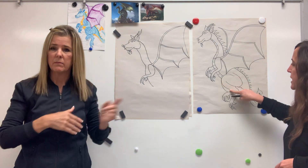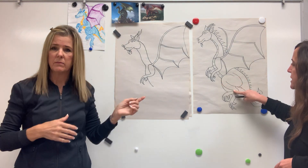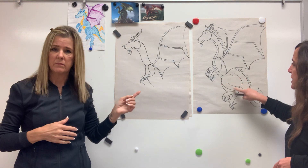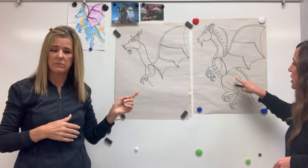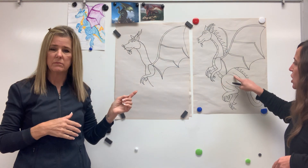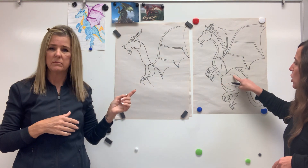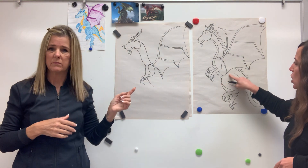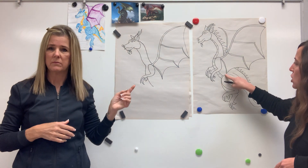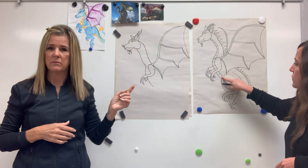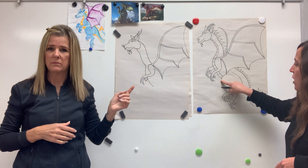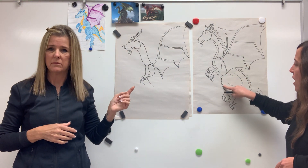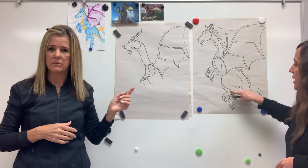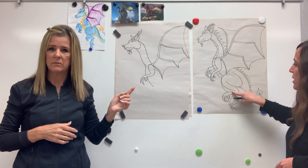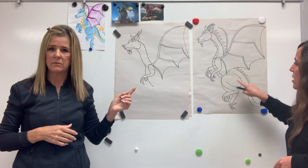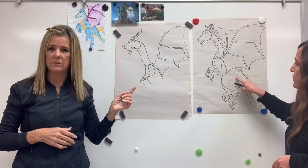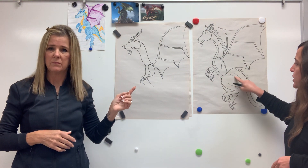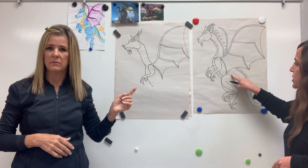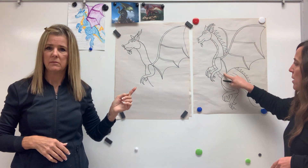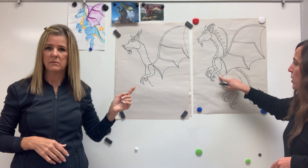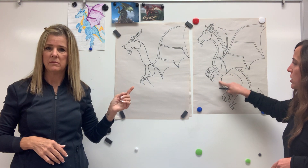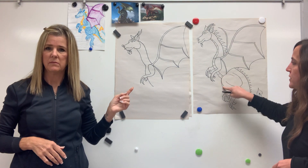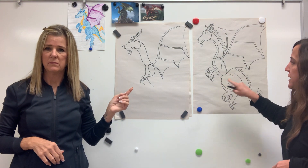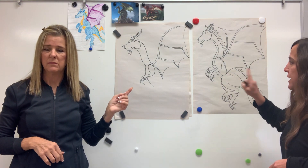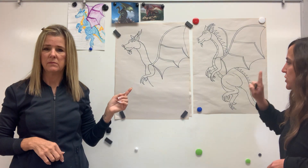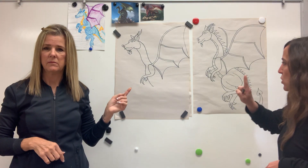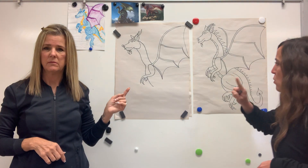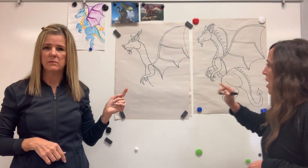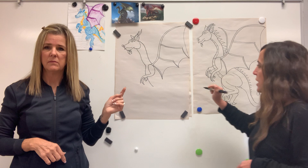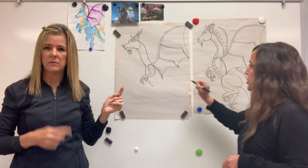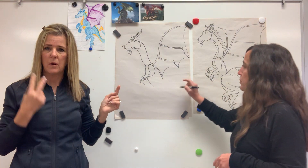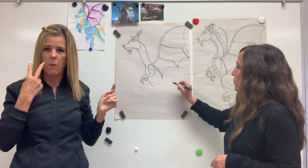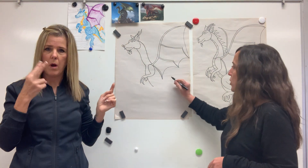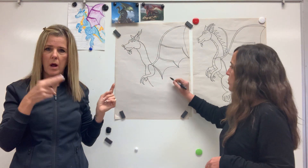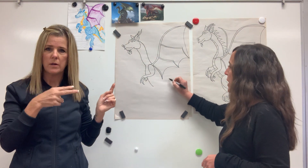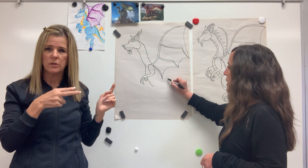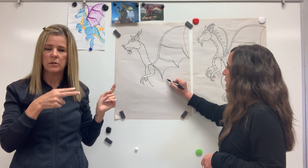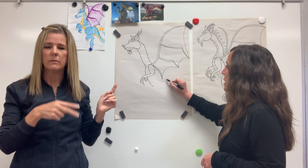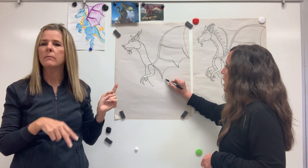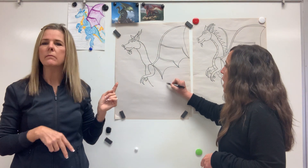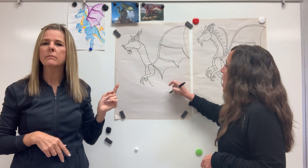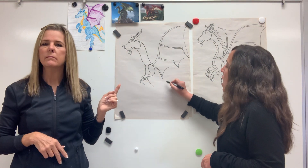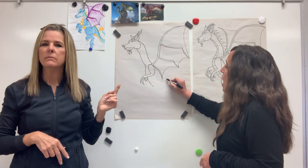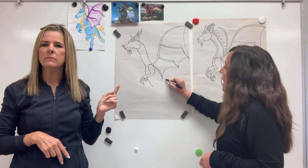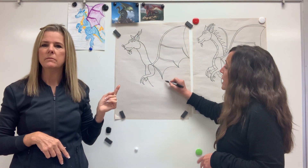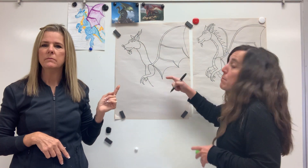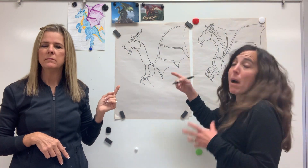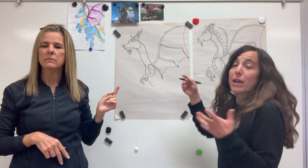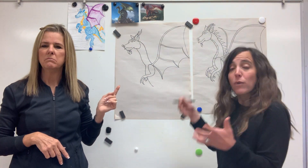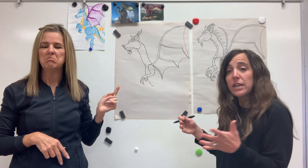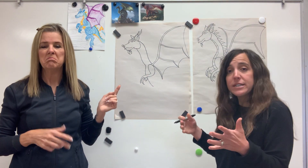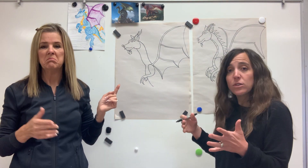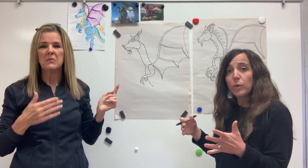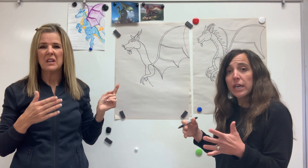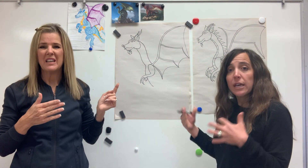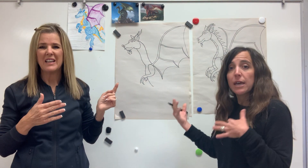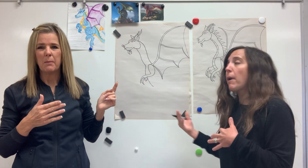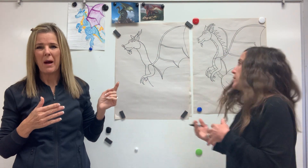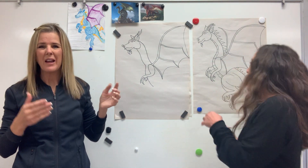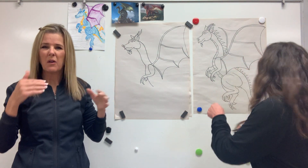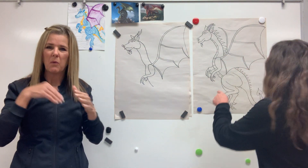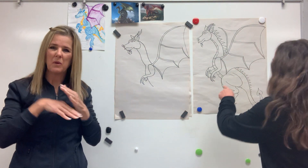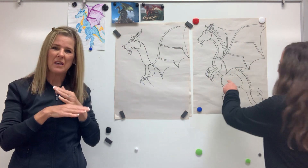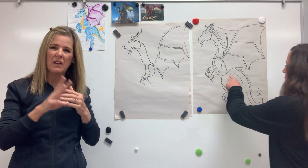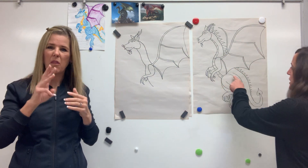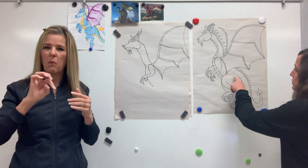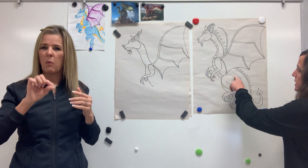of a slanted curve line for the top part of his leg. So watch before you make it. And it might run into the wing, it